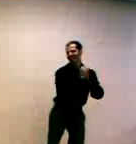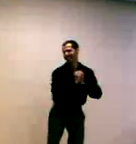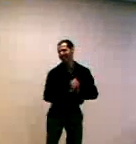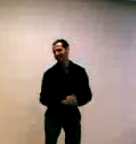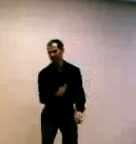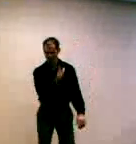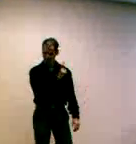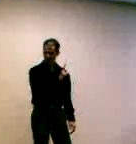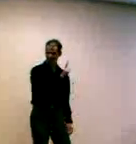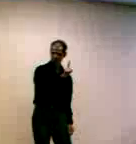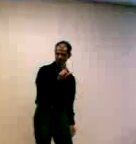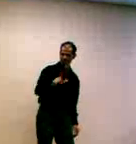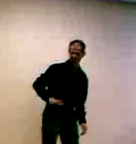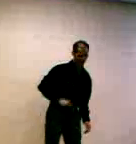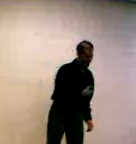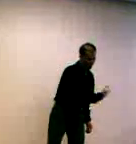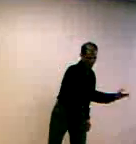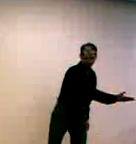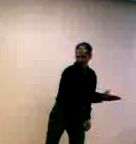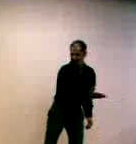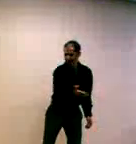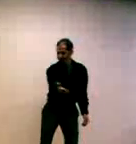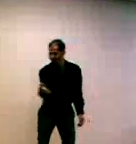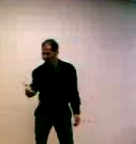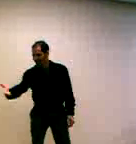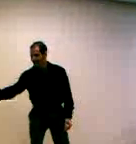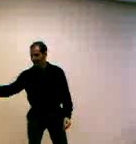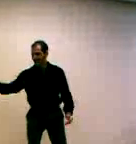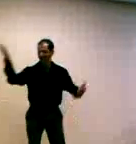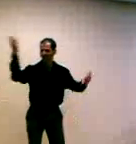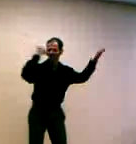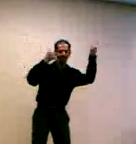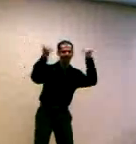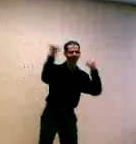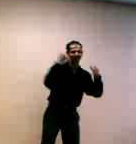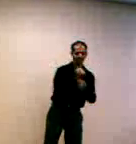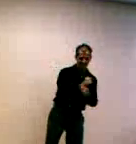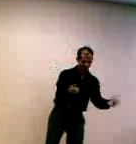Come and worship the Lord.